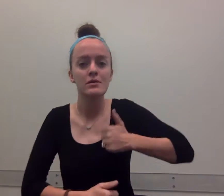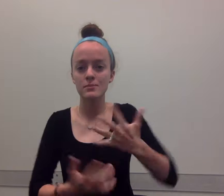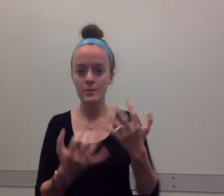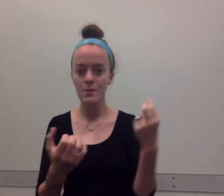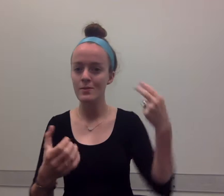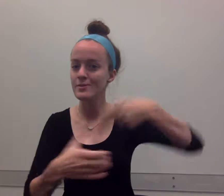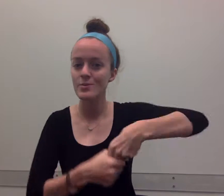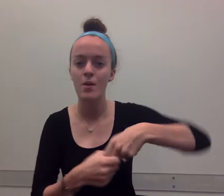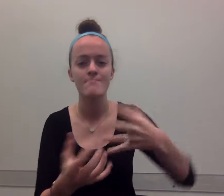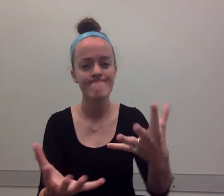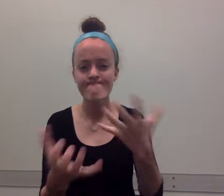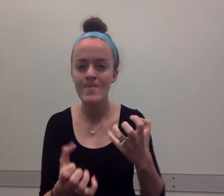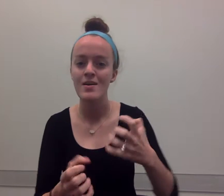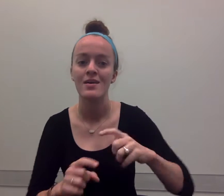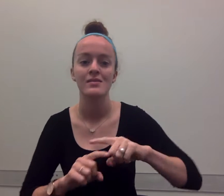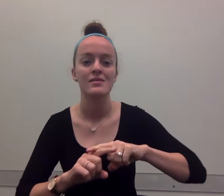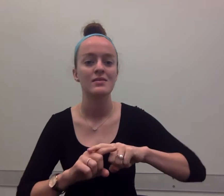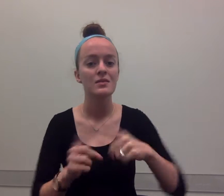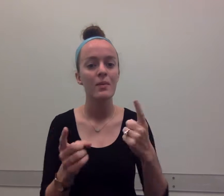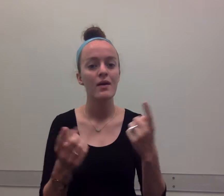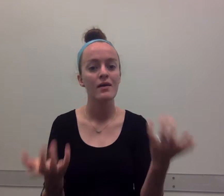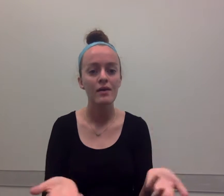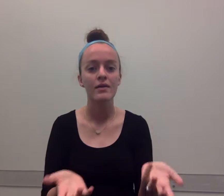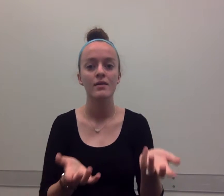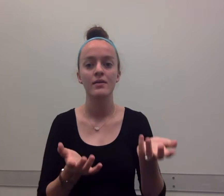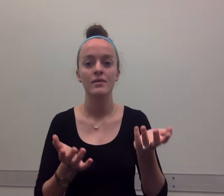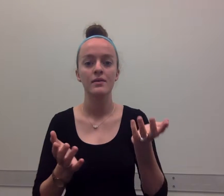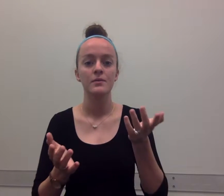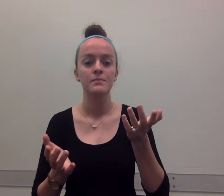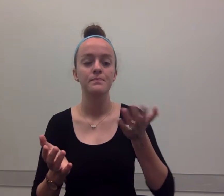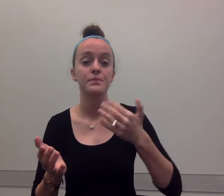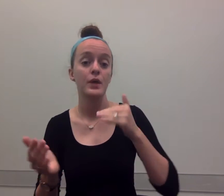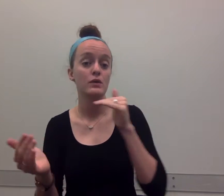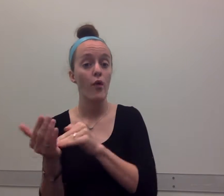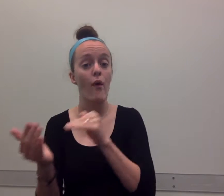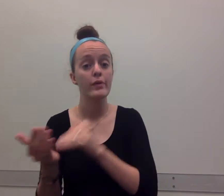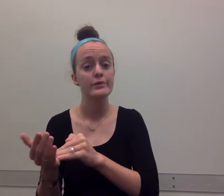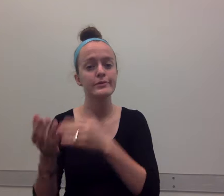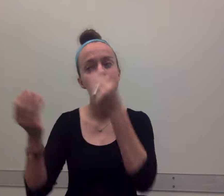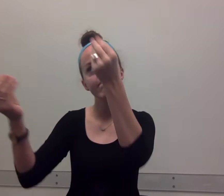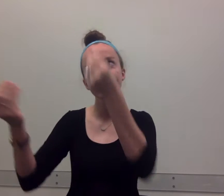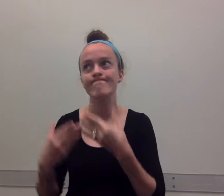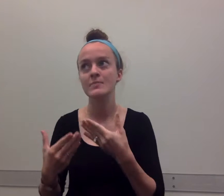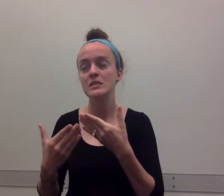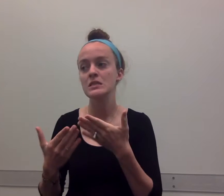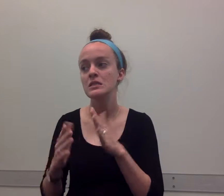to go into the military. However, I got medically disqualified from the position that I actually